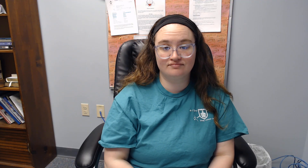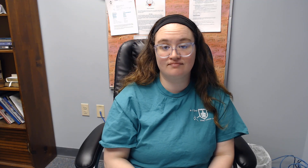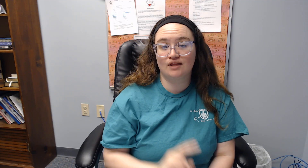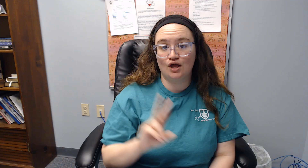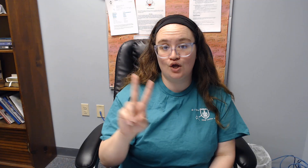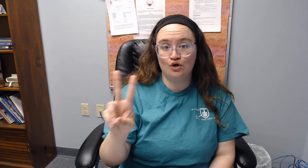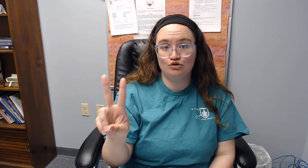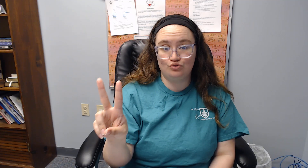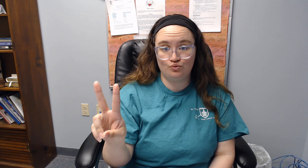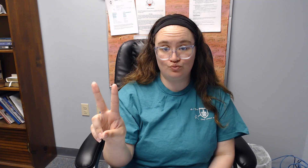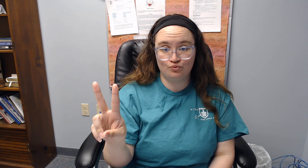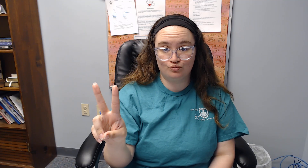Two.